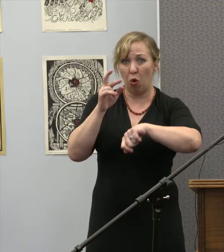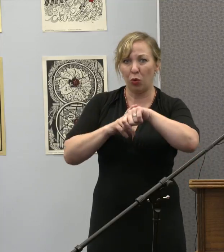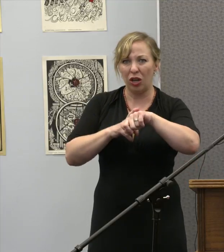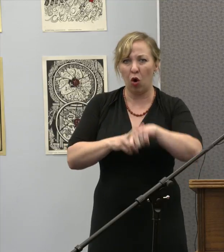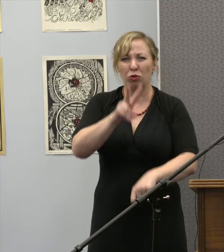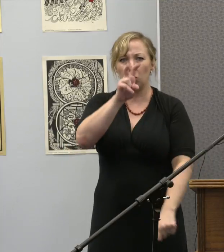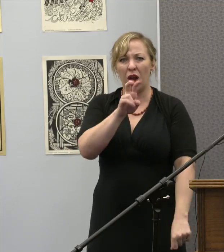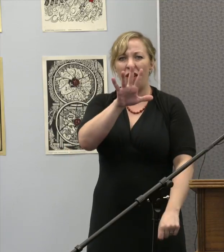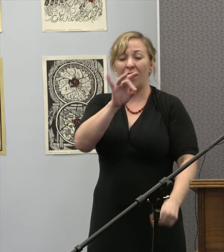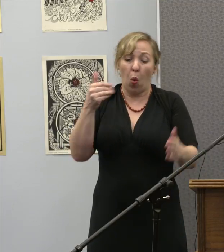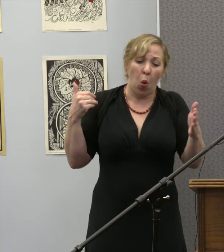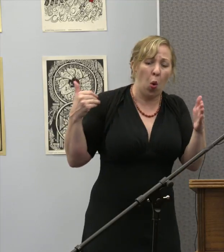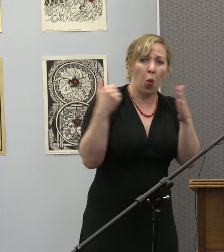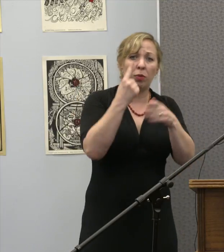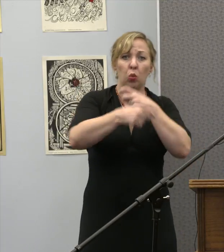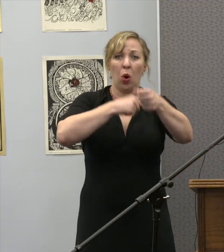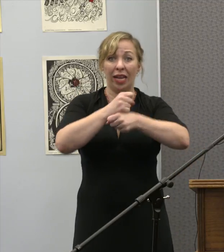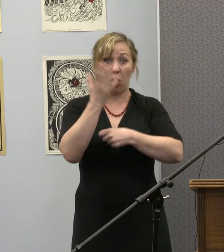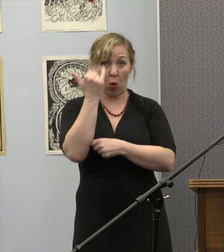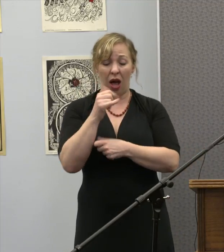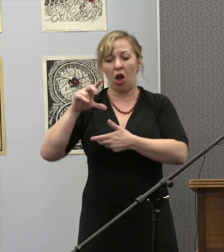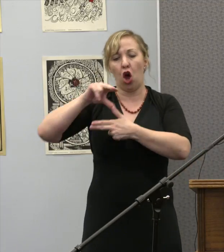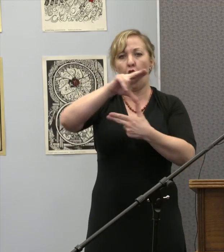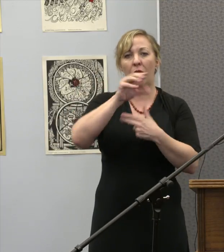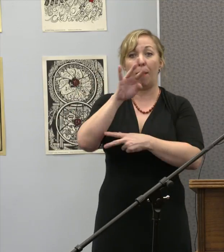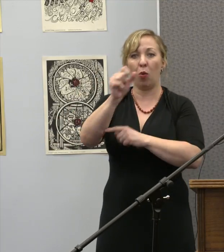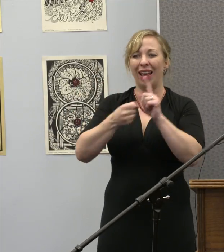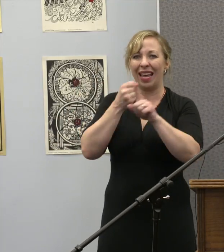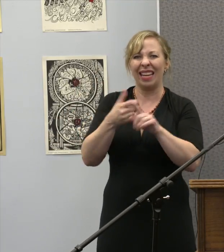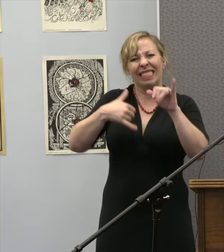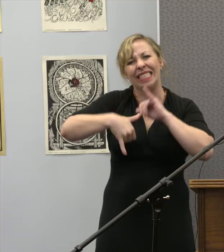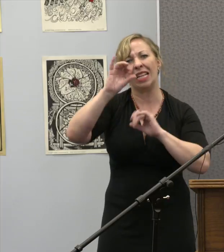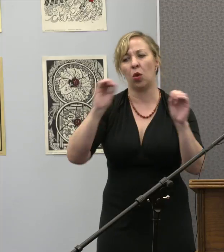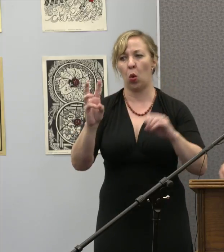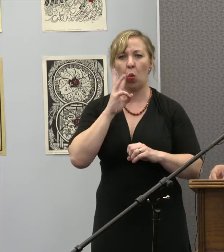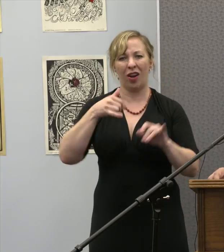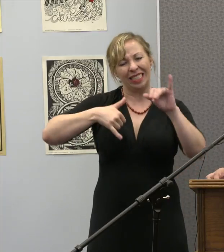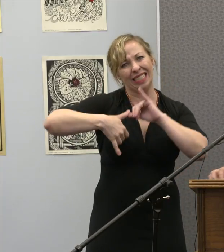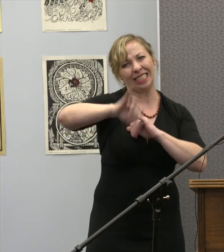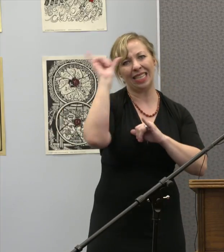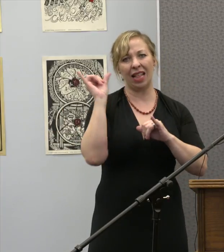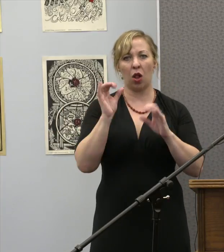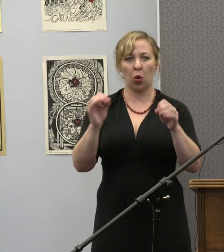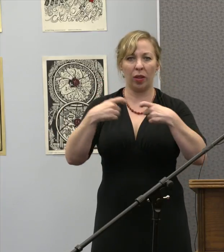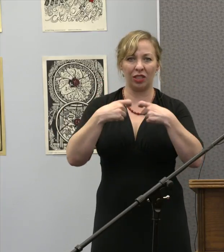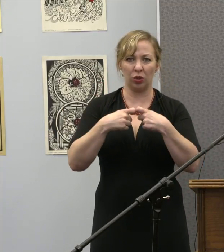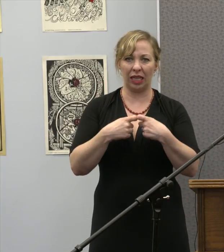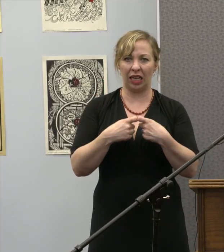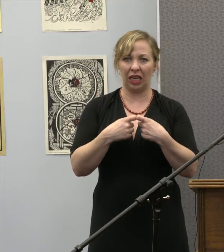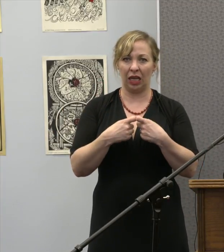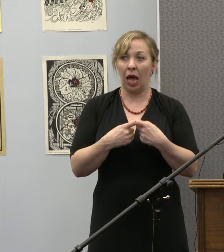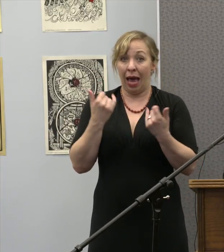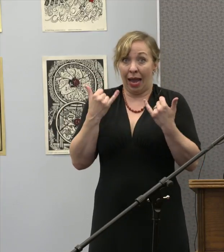approaching a year because of Hurricane Maria. And I knew hurricane season started just last week. For low-income communities